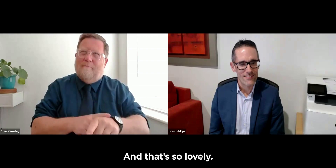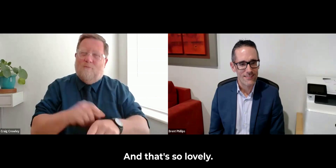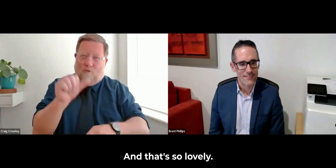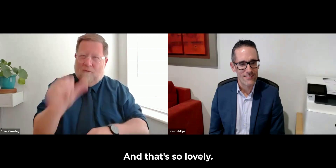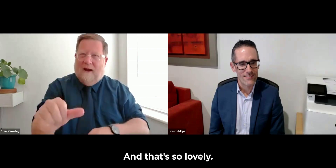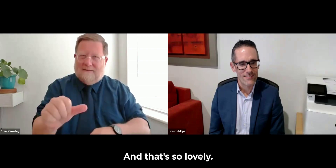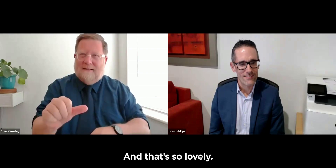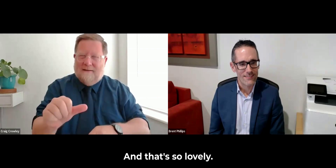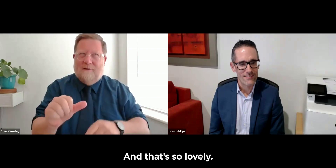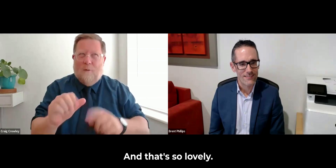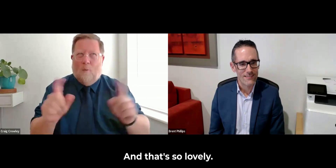so lovely.